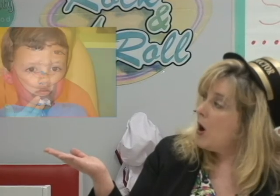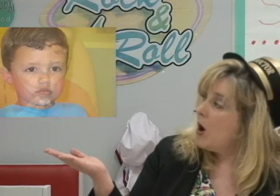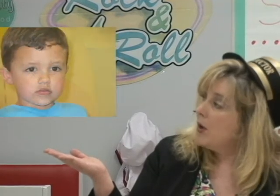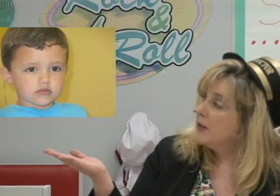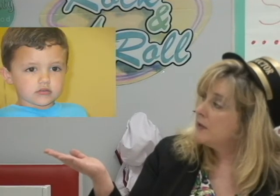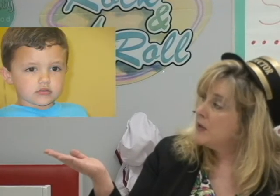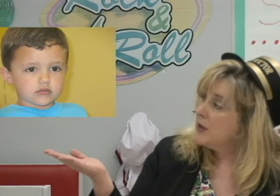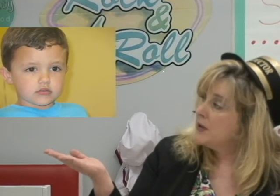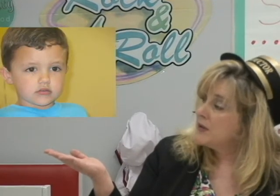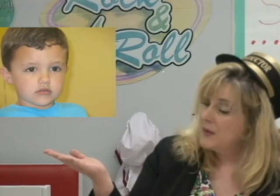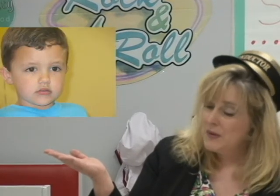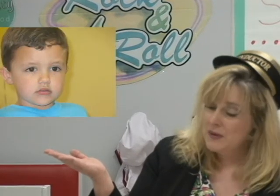Paul is 4 years old.